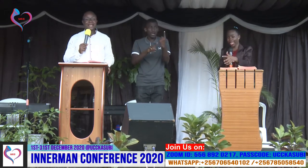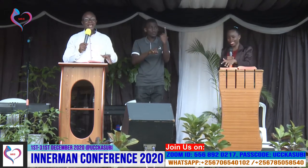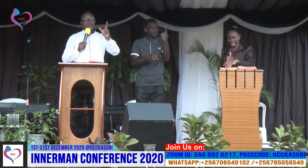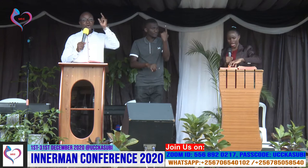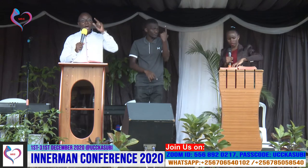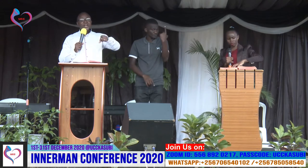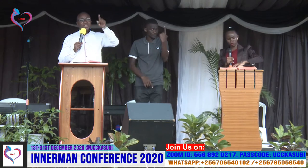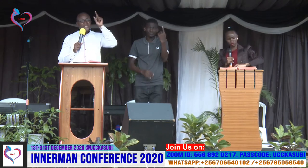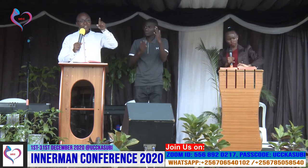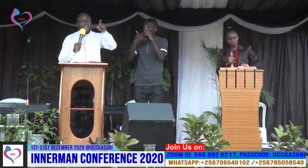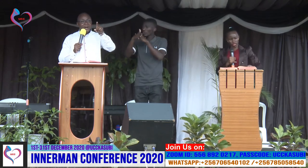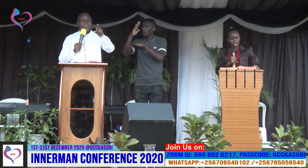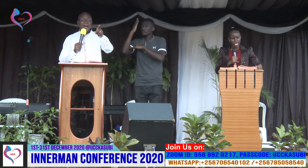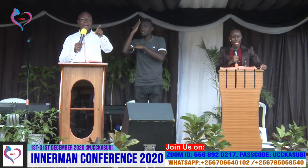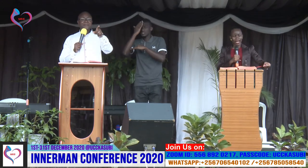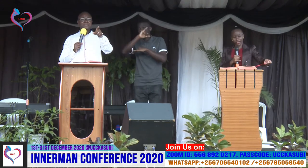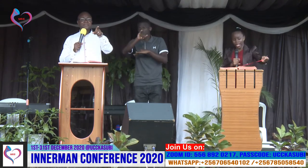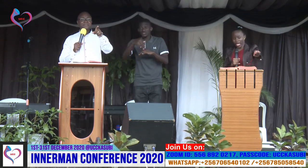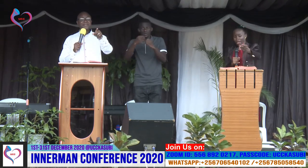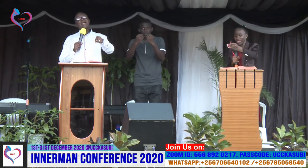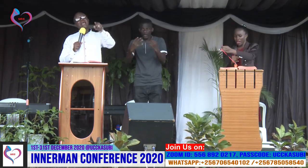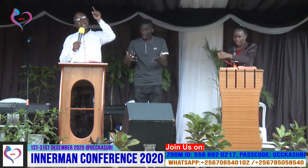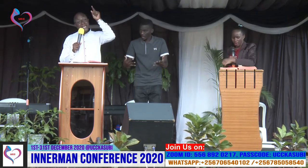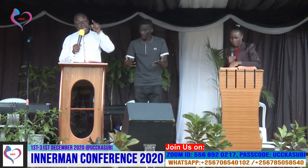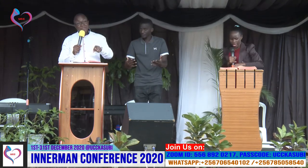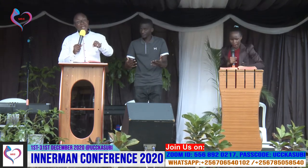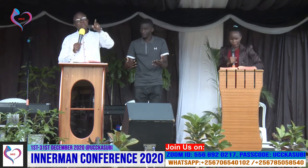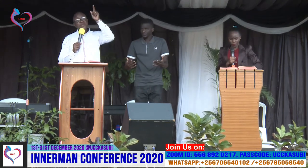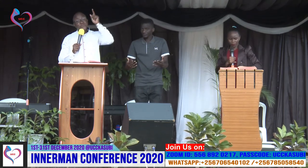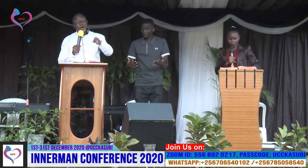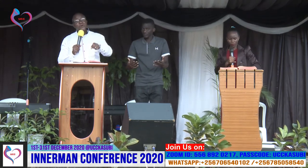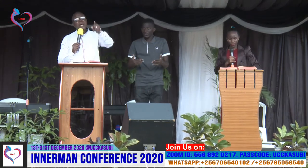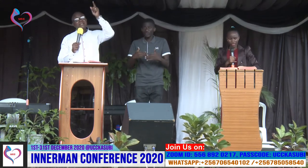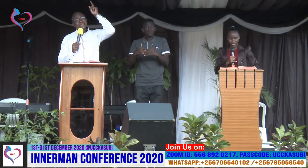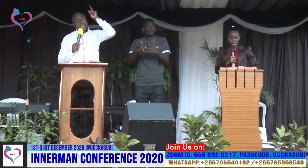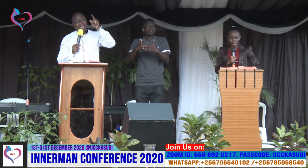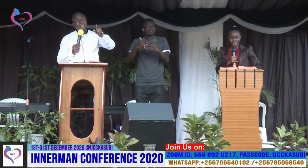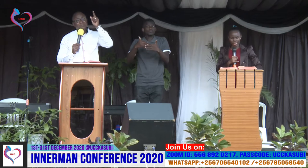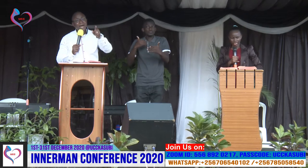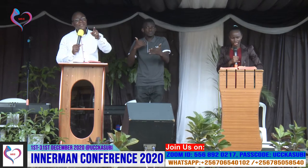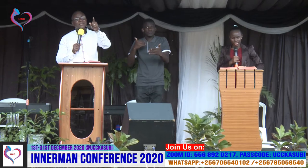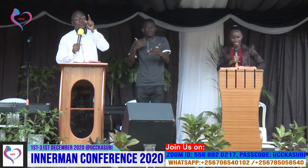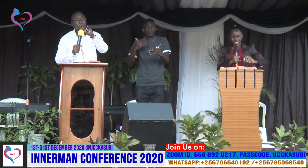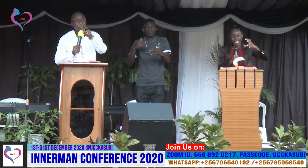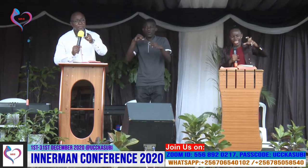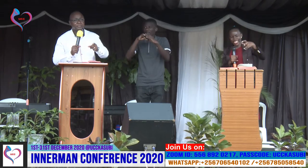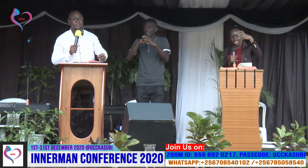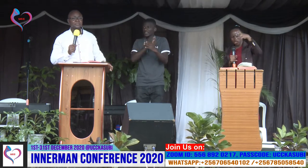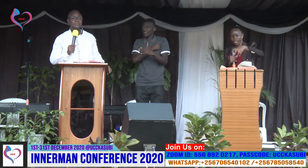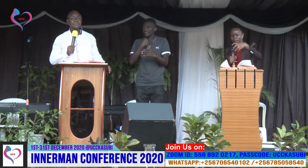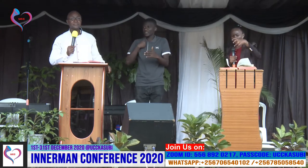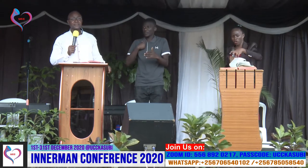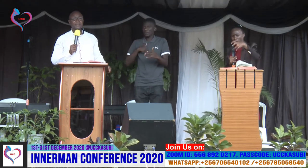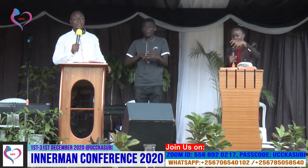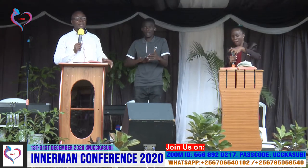Number one, God knew Jeremiah even before he was in his mother's womb.